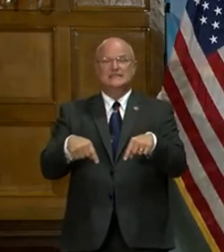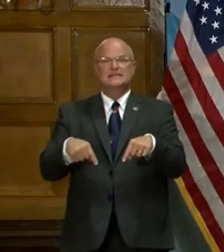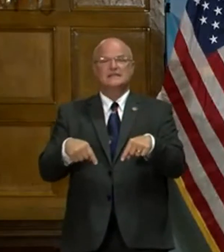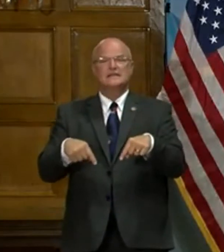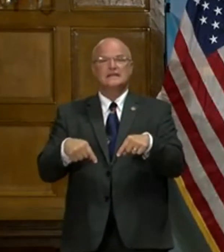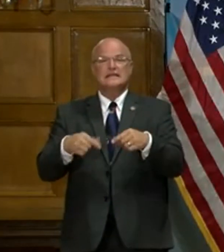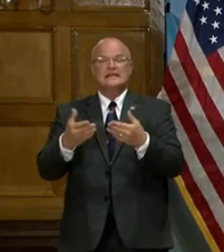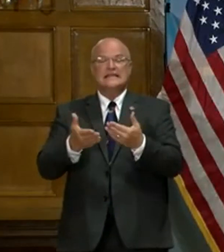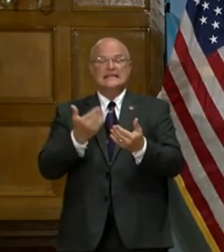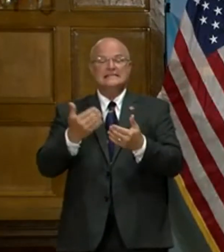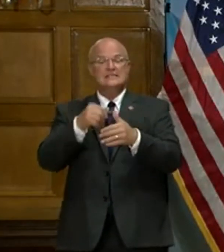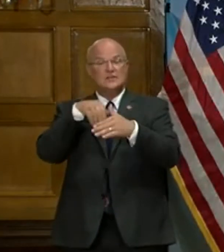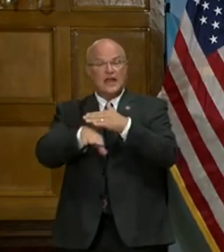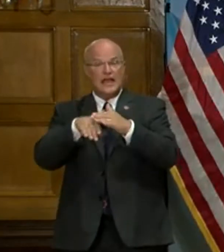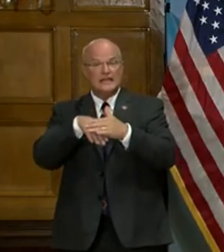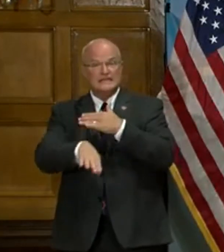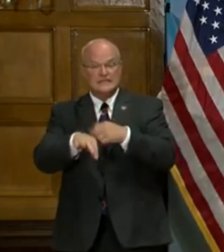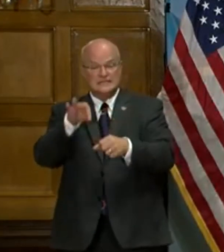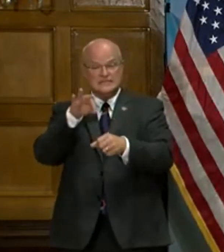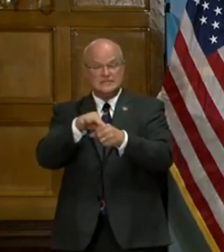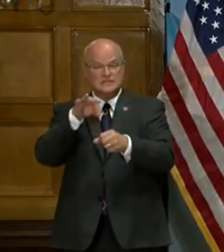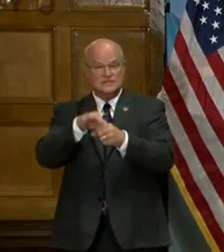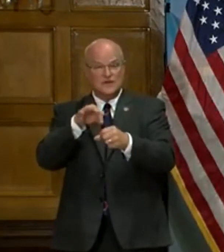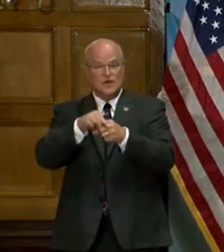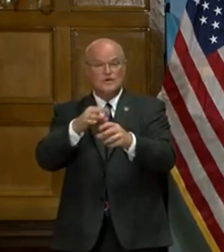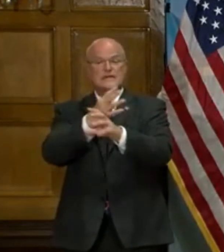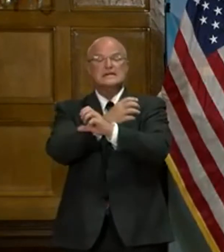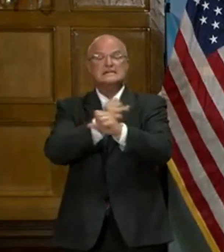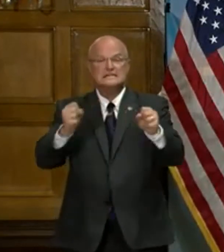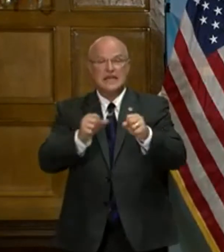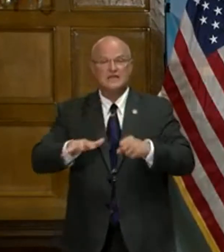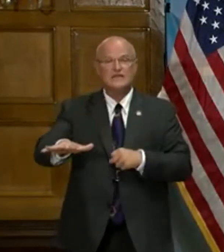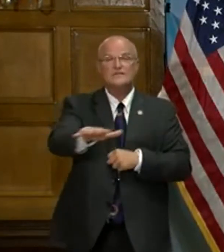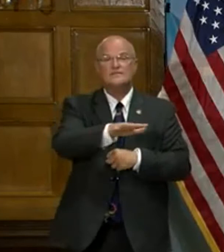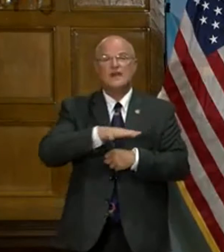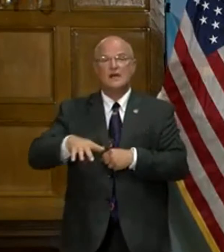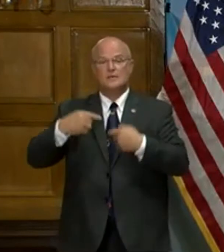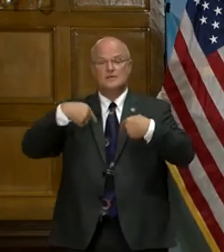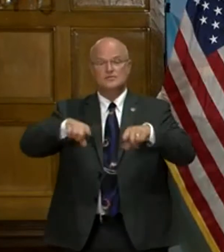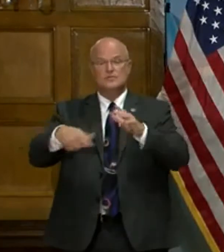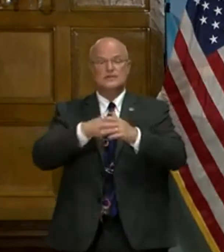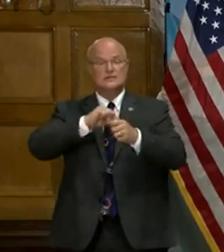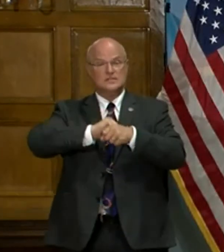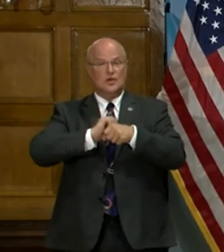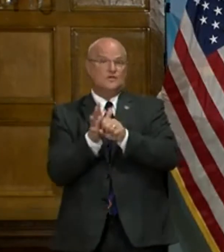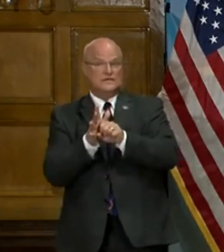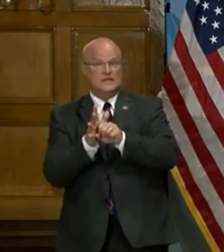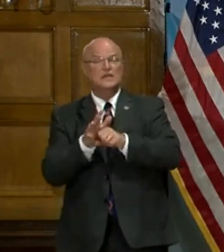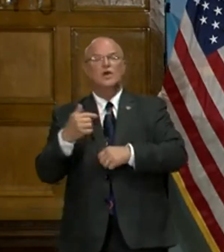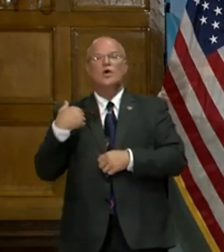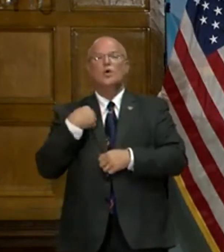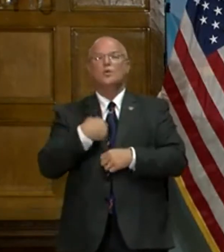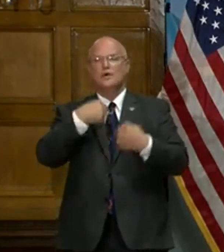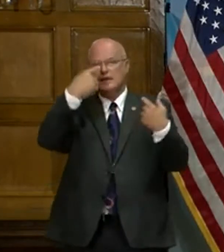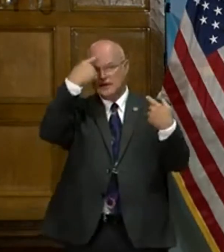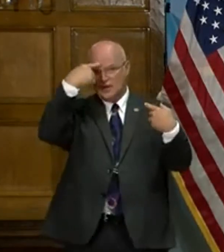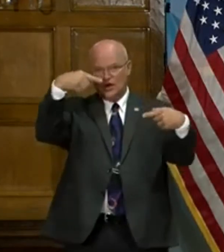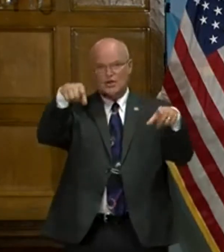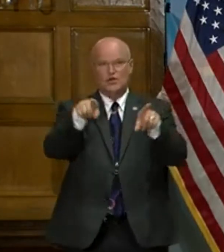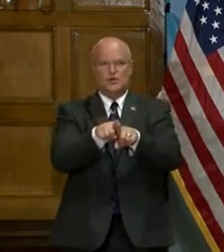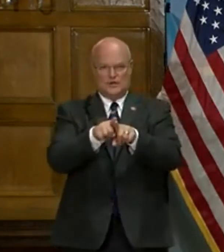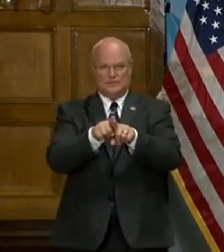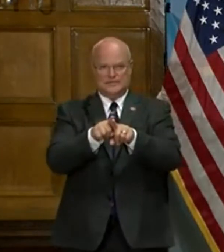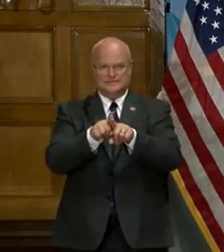to easier access to the polls in a safe environment during COVID-19, we are all in agreement on